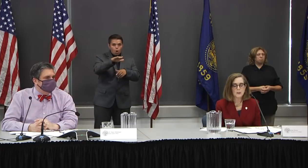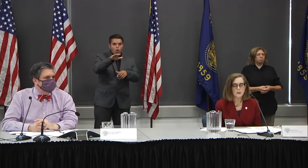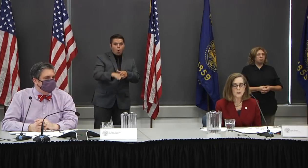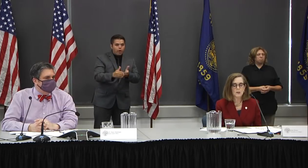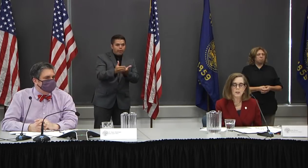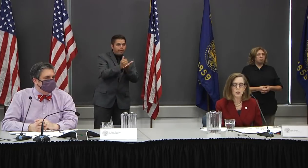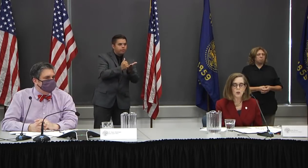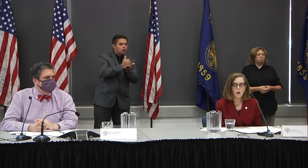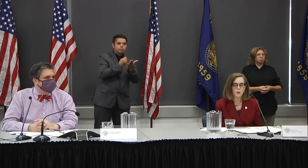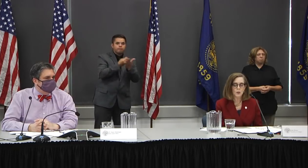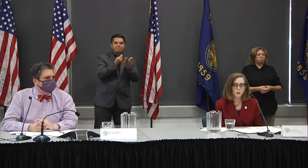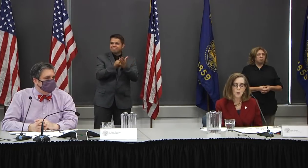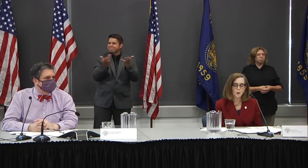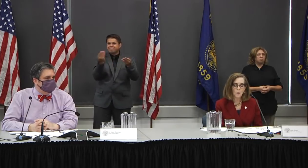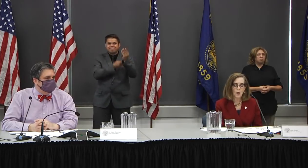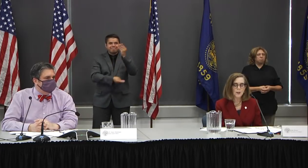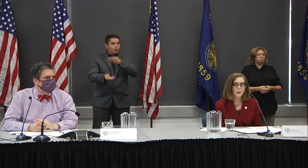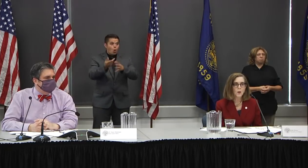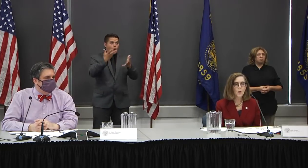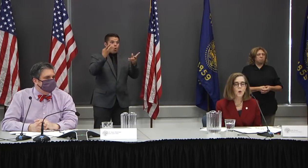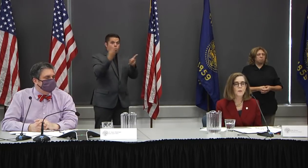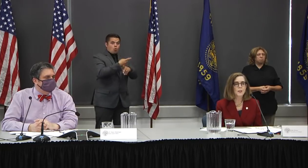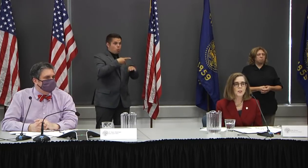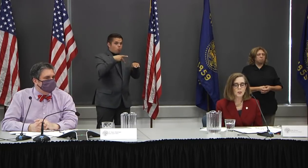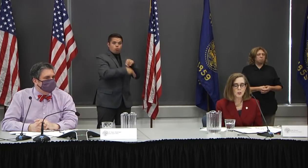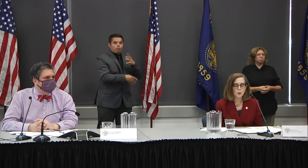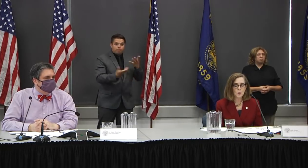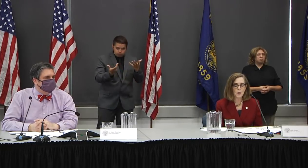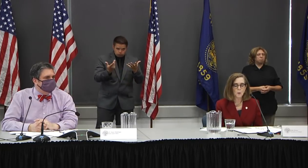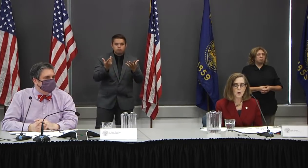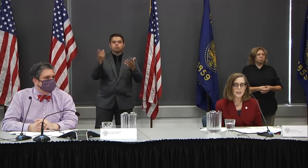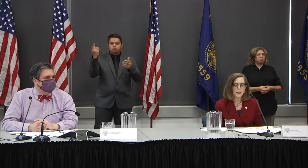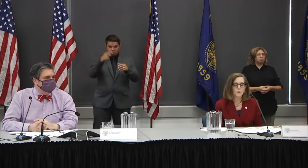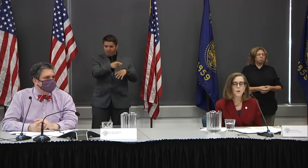need assistance, they should call 211 or visit